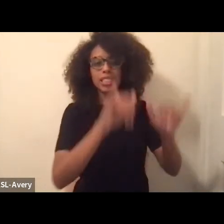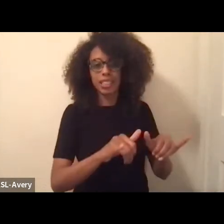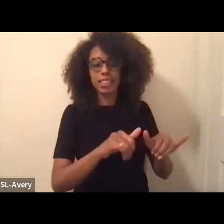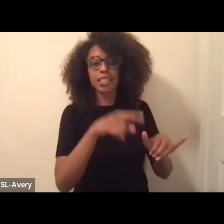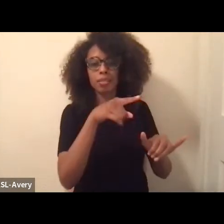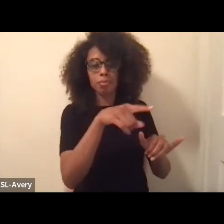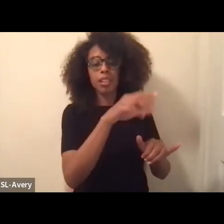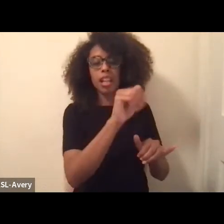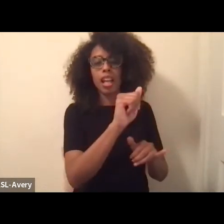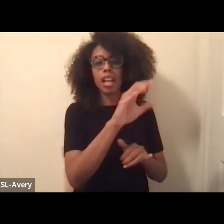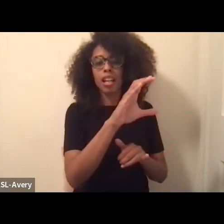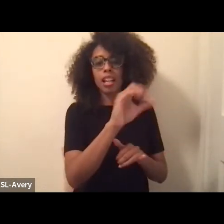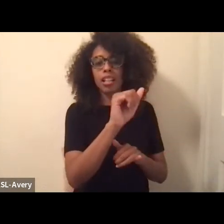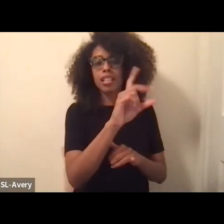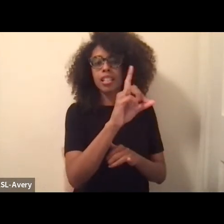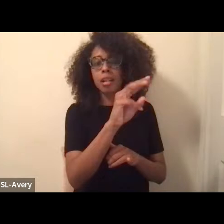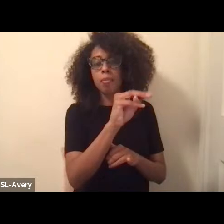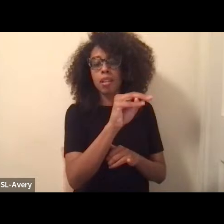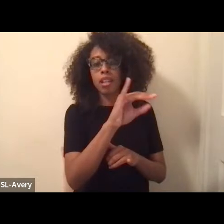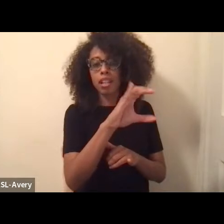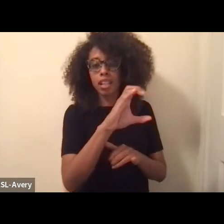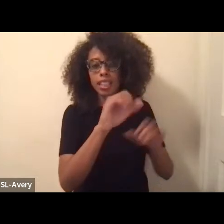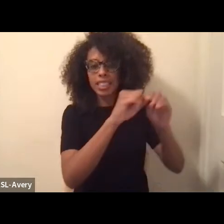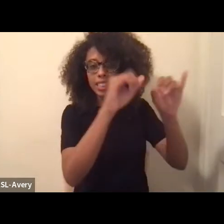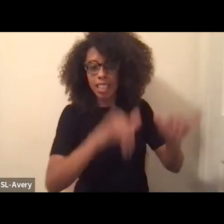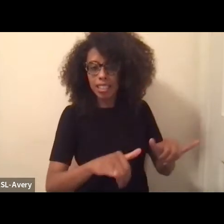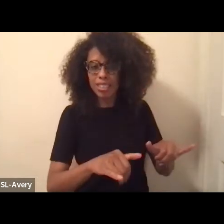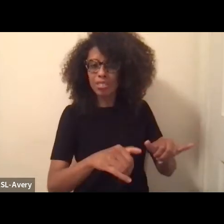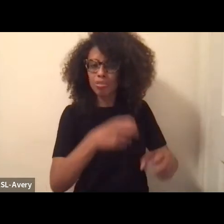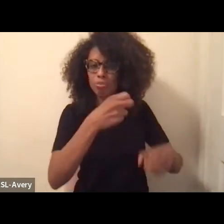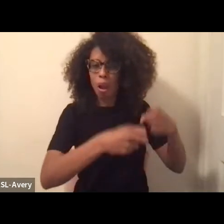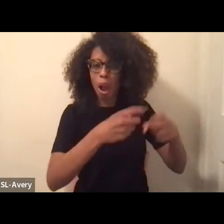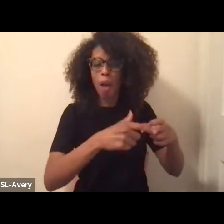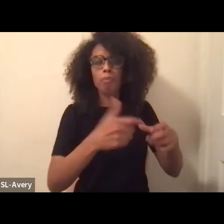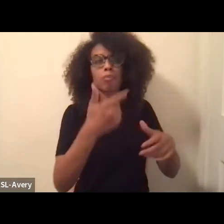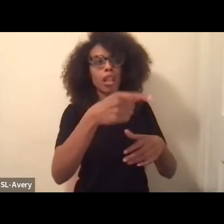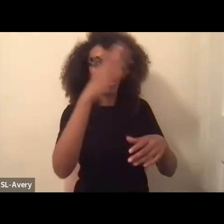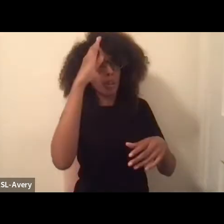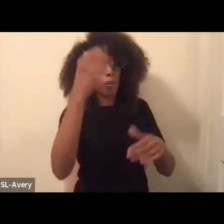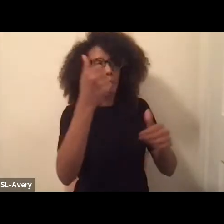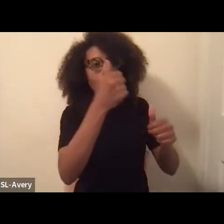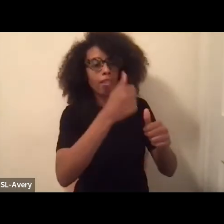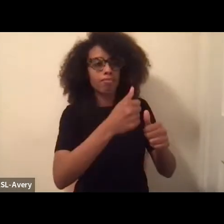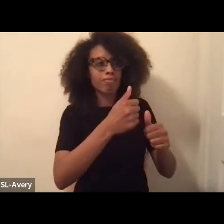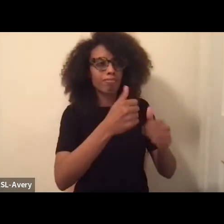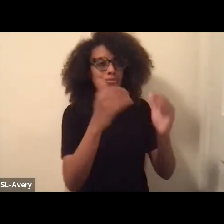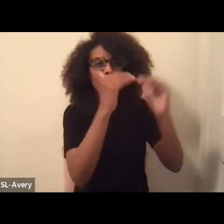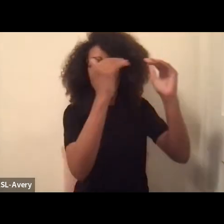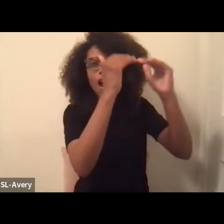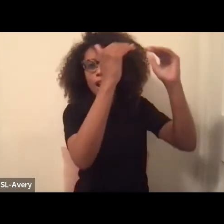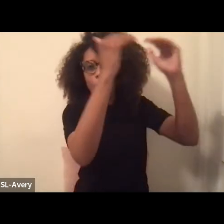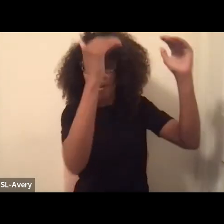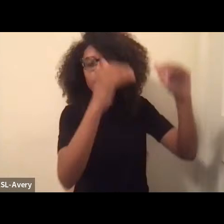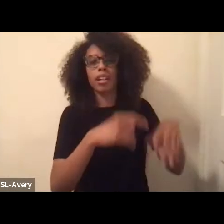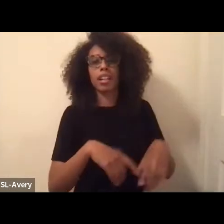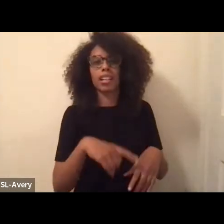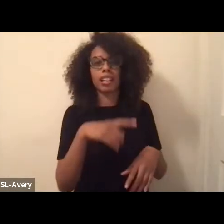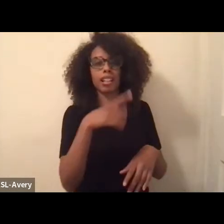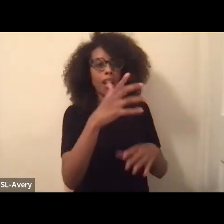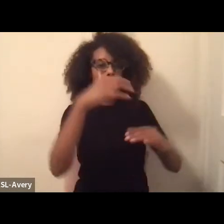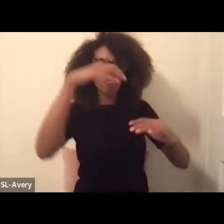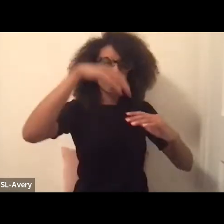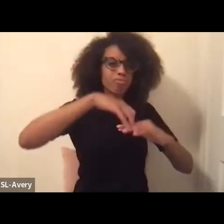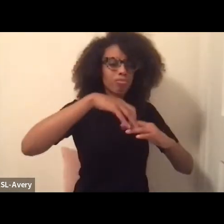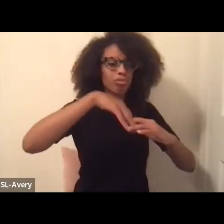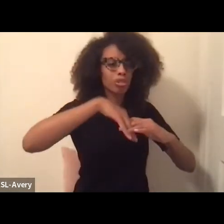are problematic. Academic systems create hierarchies. Academic systems entrench capitalism,